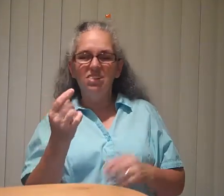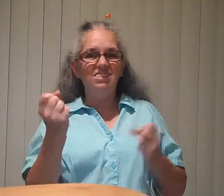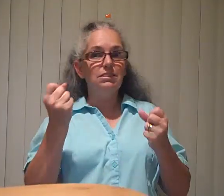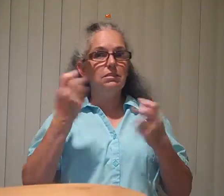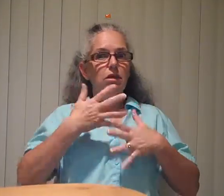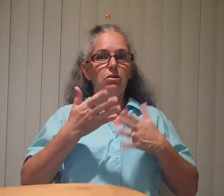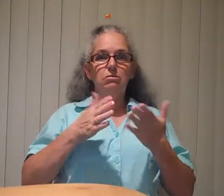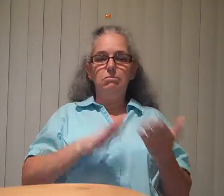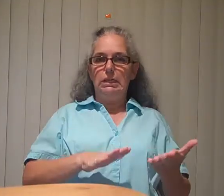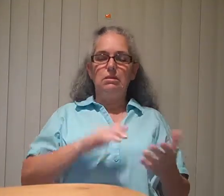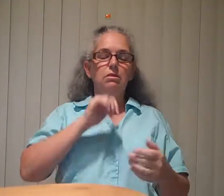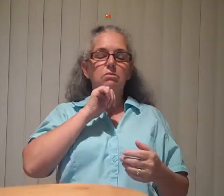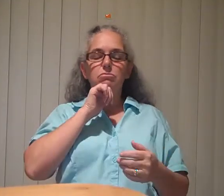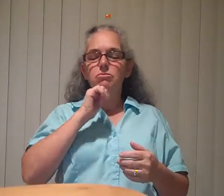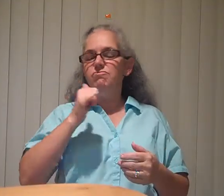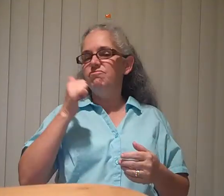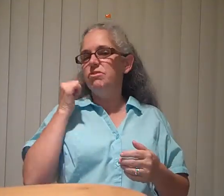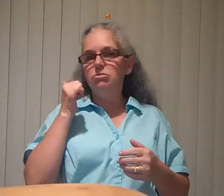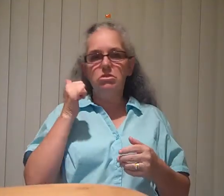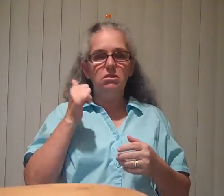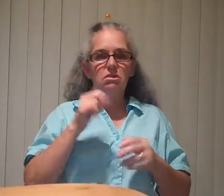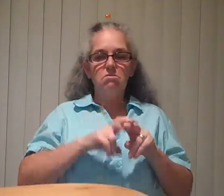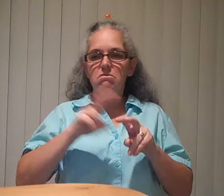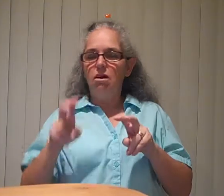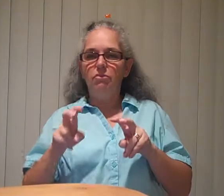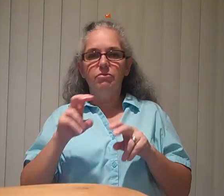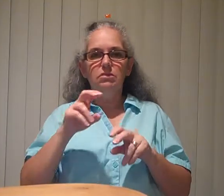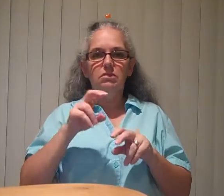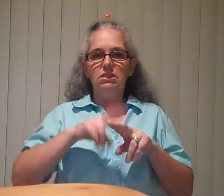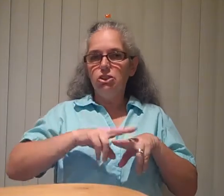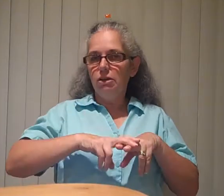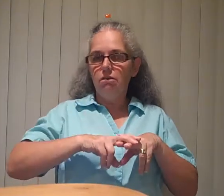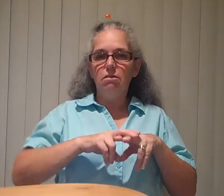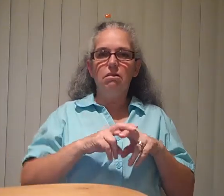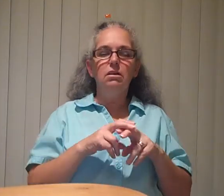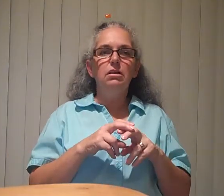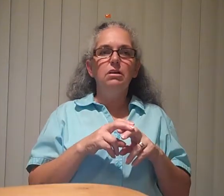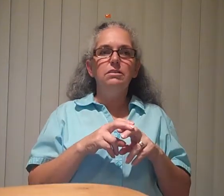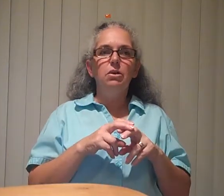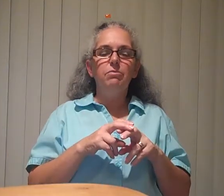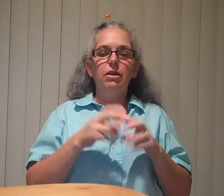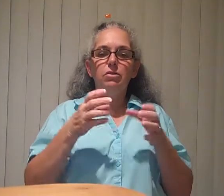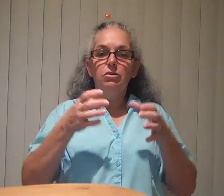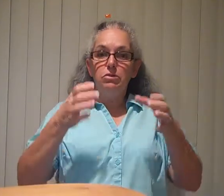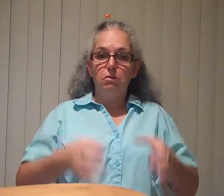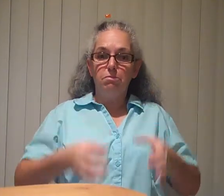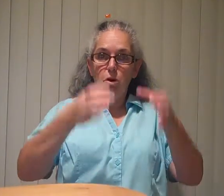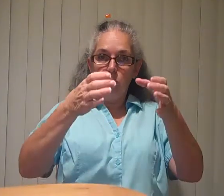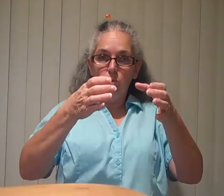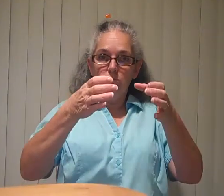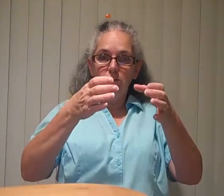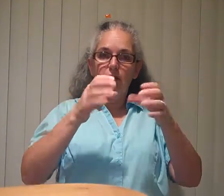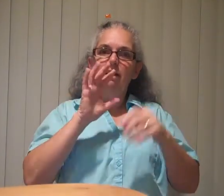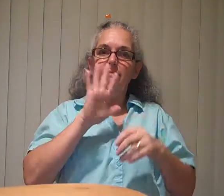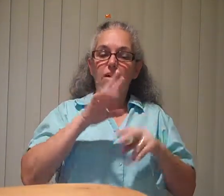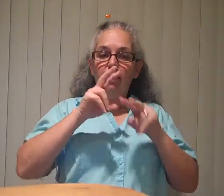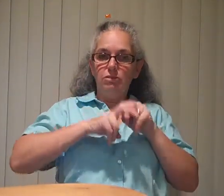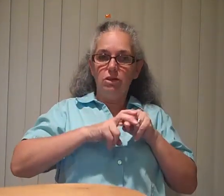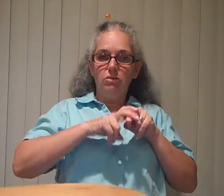death to get off his chair. So what you need to do is there's poles in between, say every 5 or 6 chairs going down the mountain.